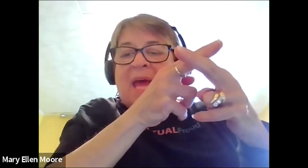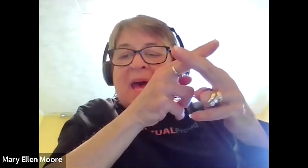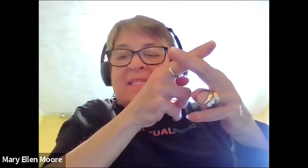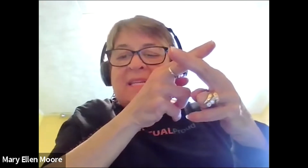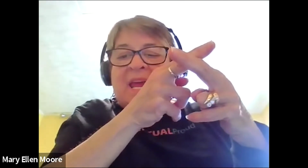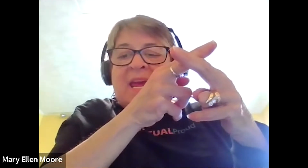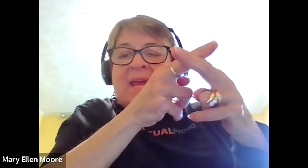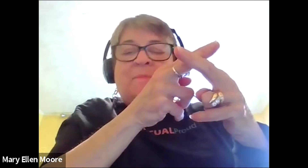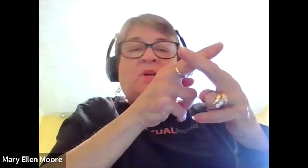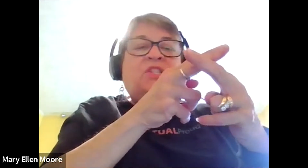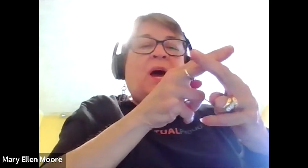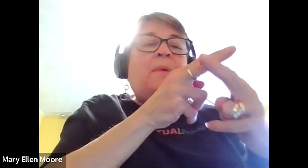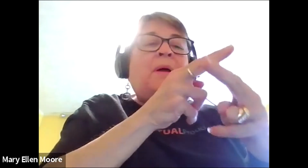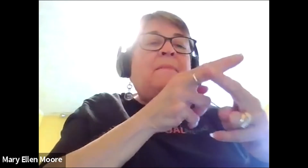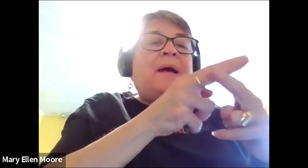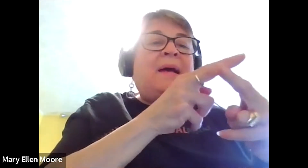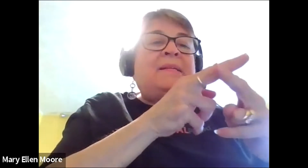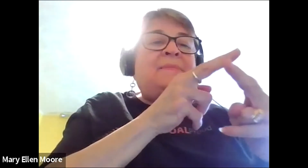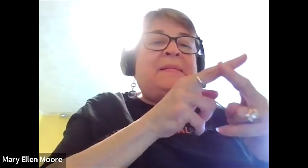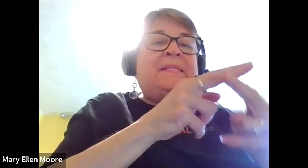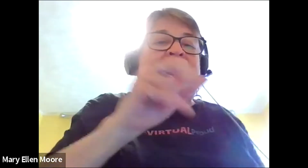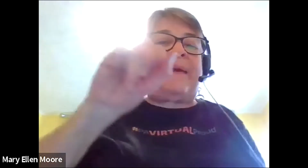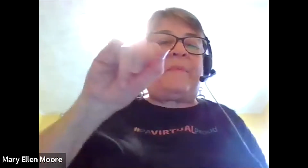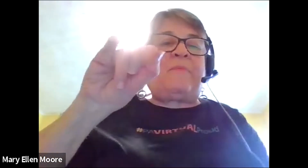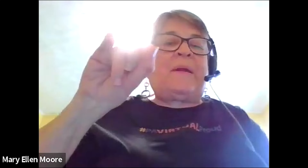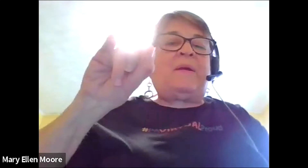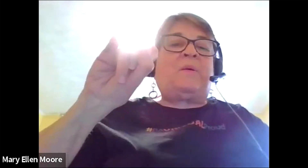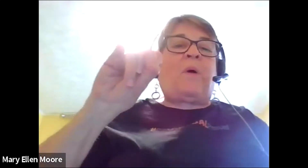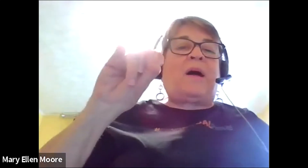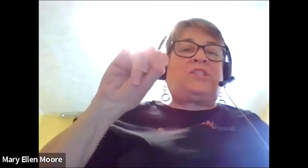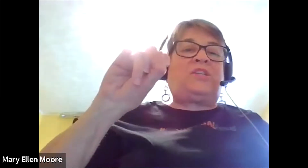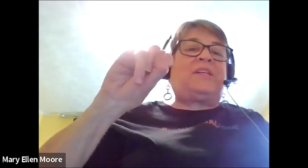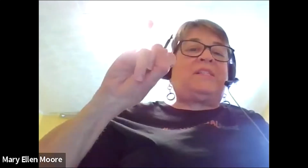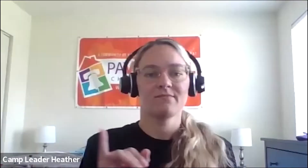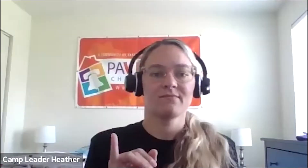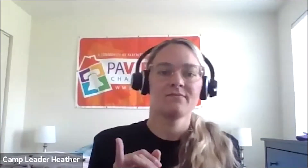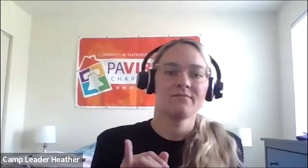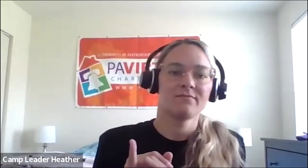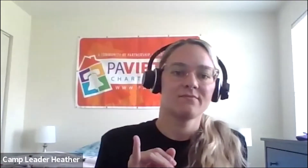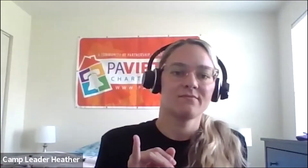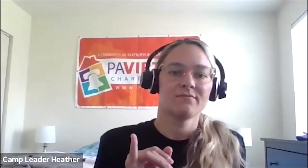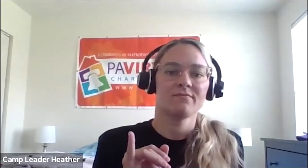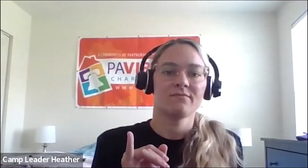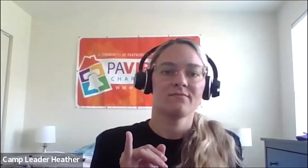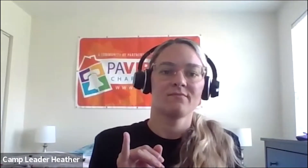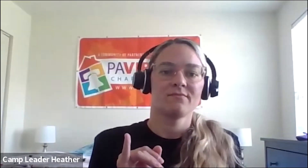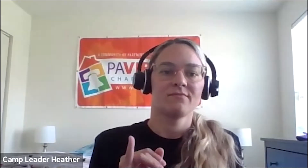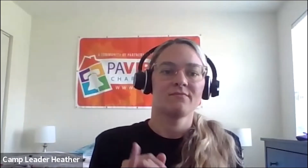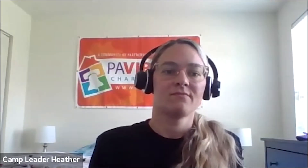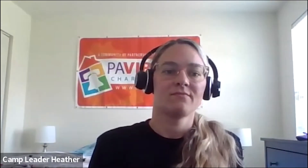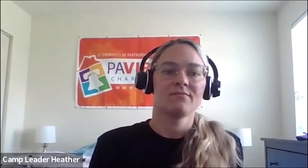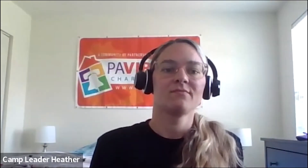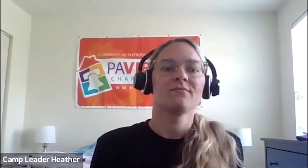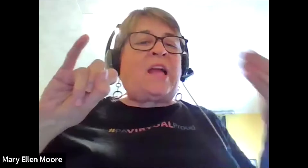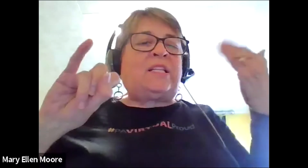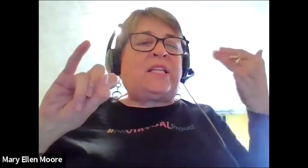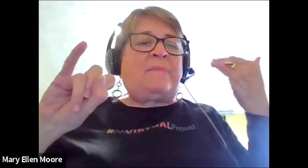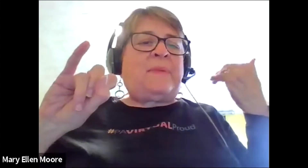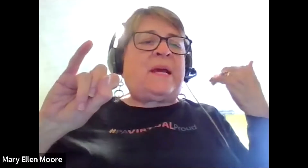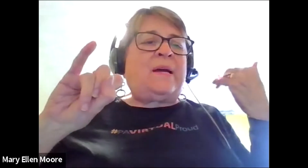Yes, name. Good job. My husband's name. Everybody going to watch so you can see what it is. Is there a lot of light behind